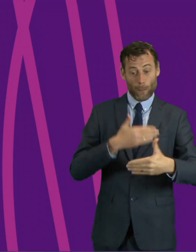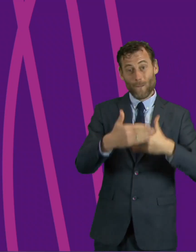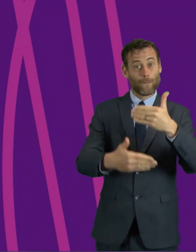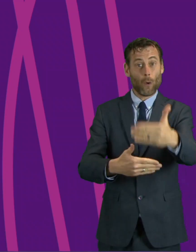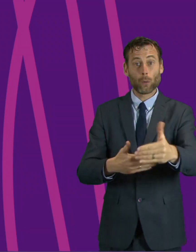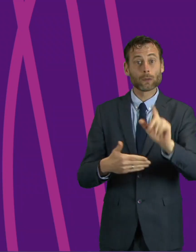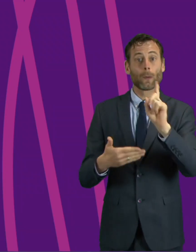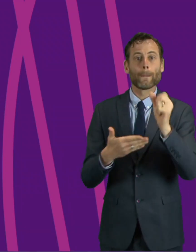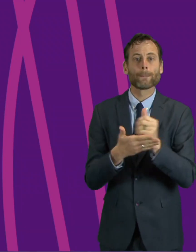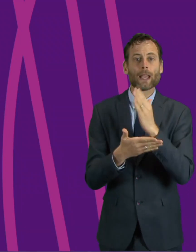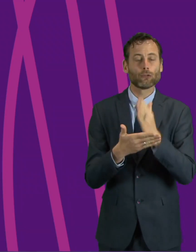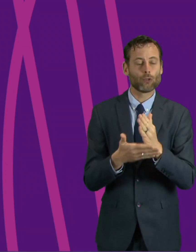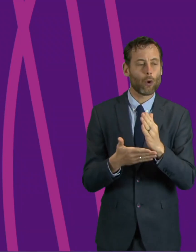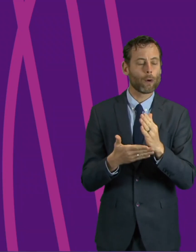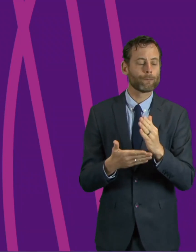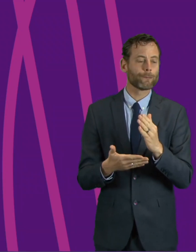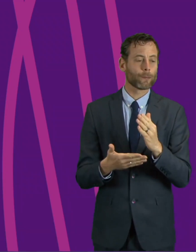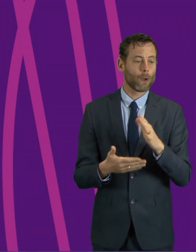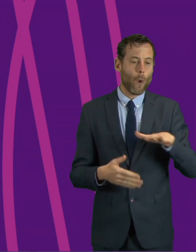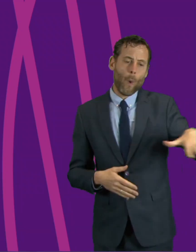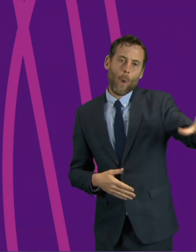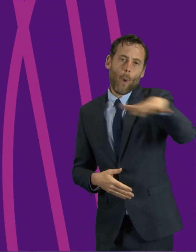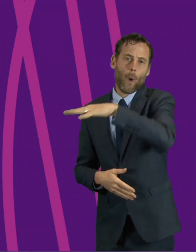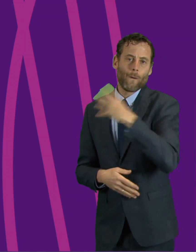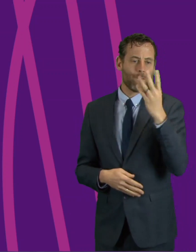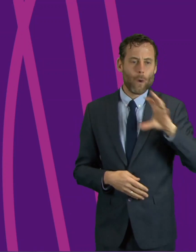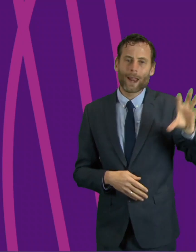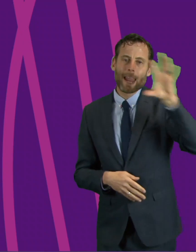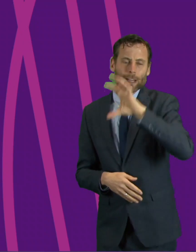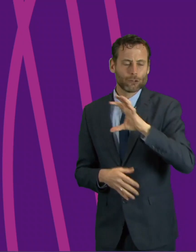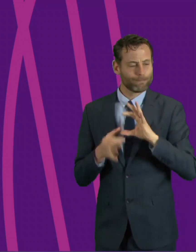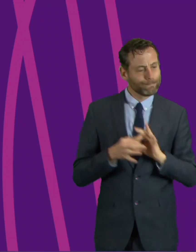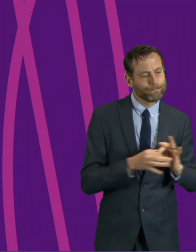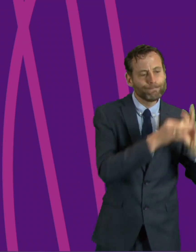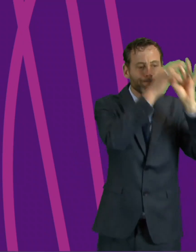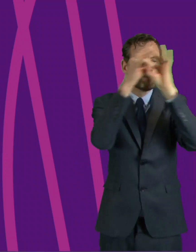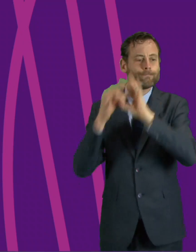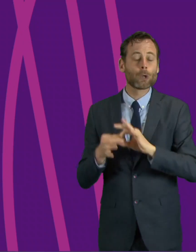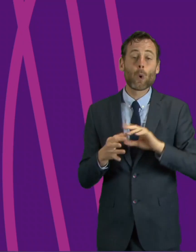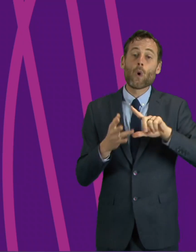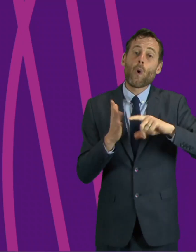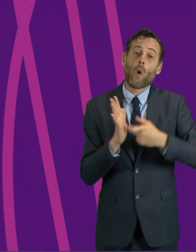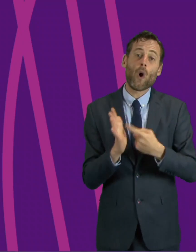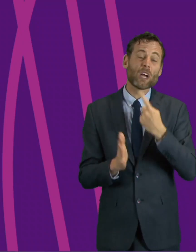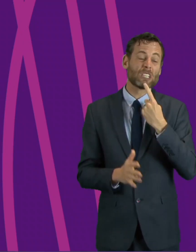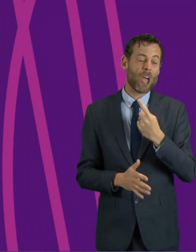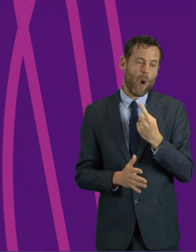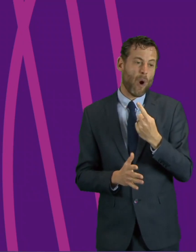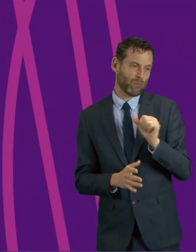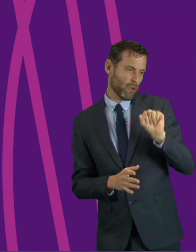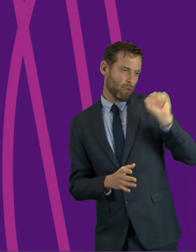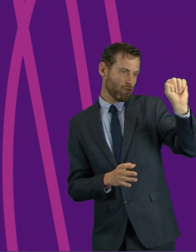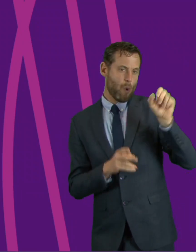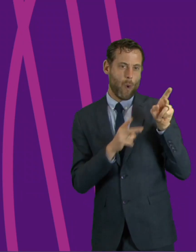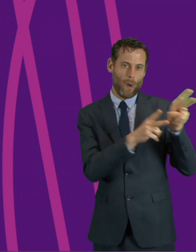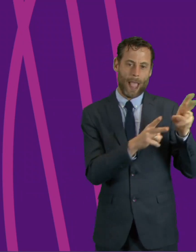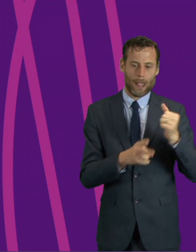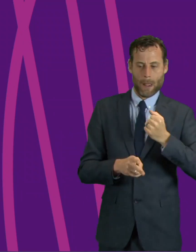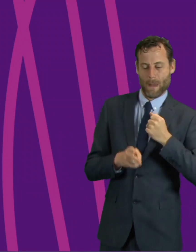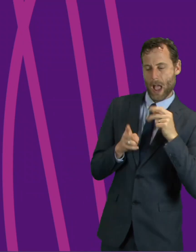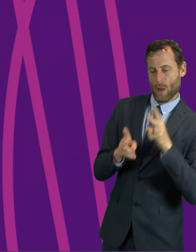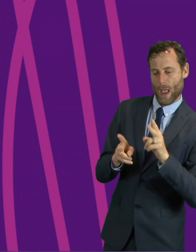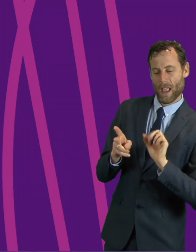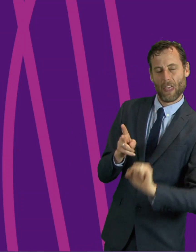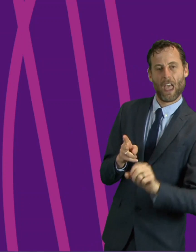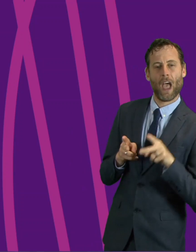there will be some differences of pace depending on evidence. That would be perfectly legitimate. Or we can decide that doing the same thing at the same time is